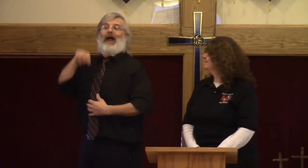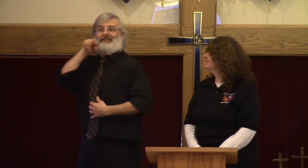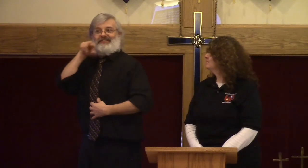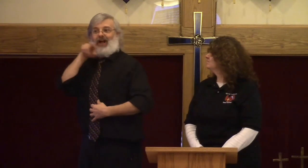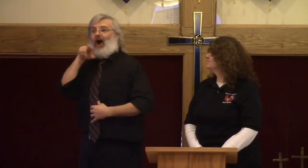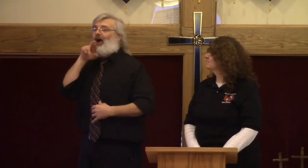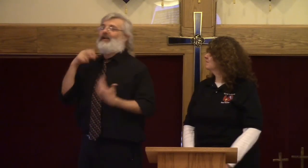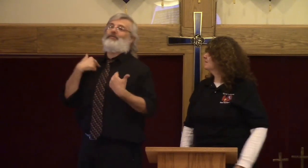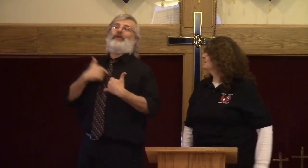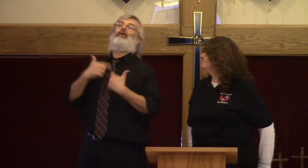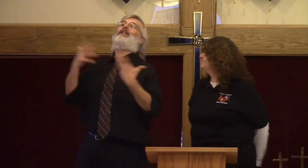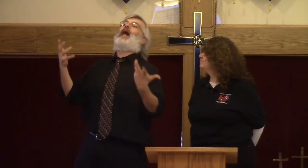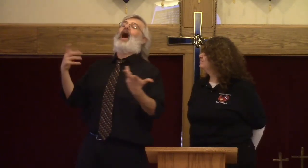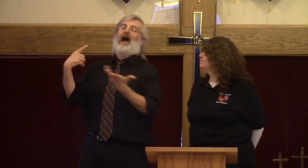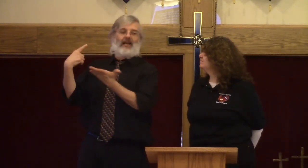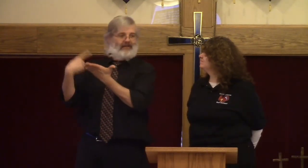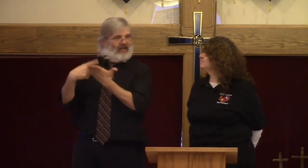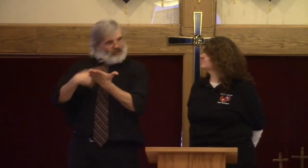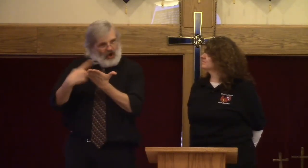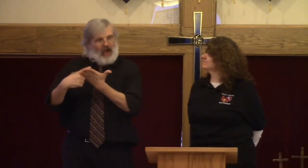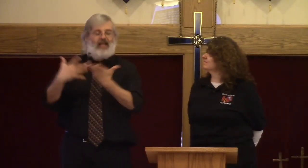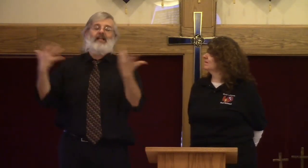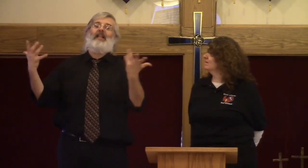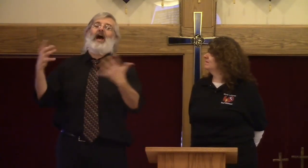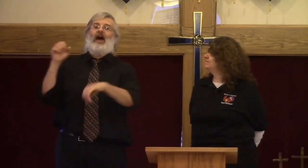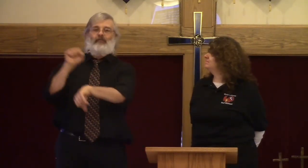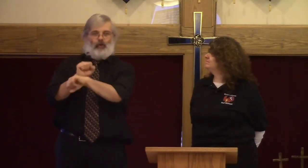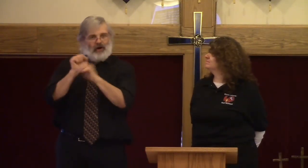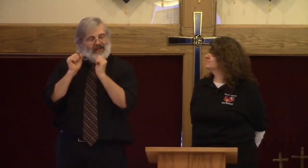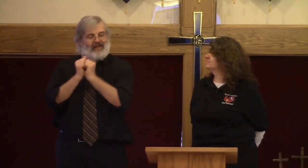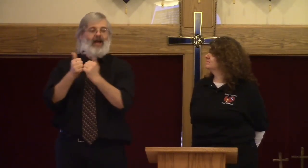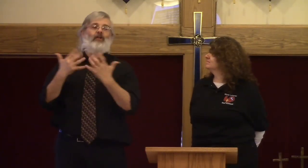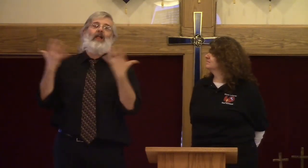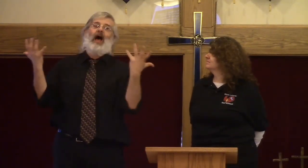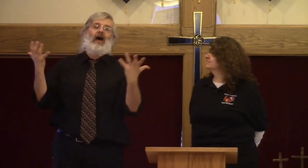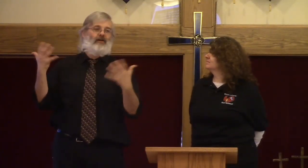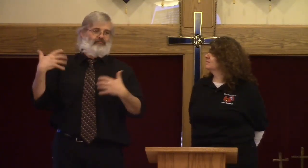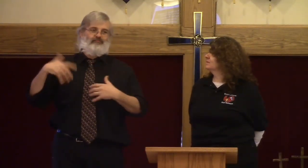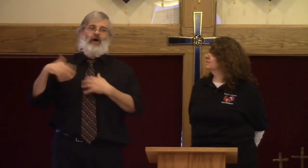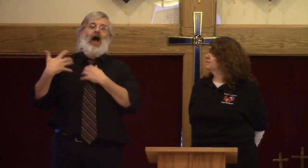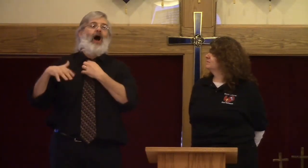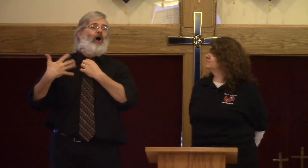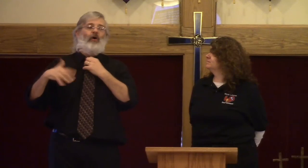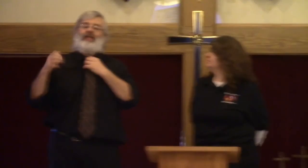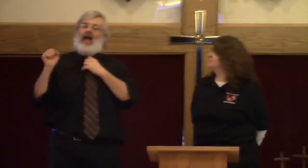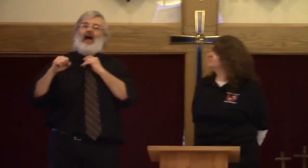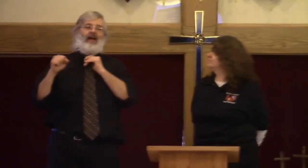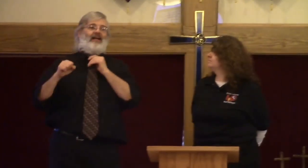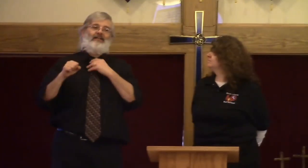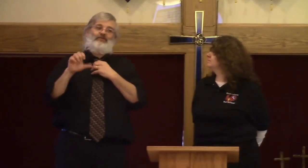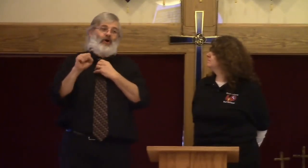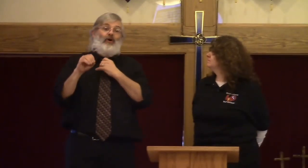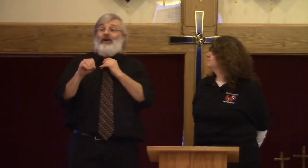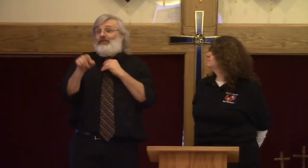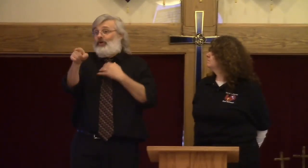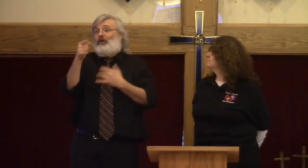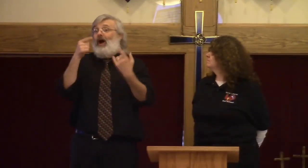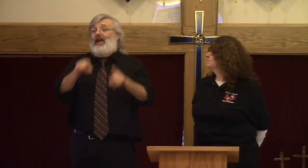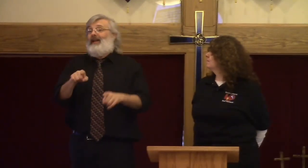having cigars, we do a lot of talking, a lot of working together, a lot of wow, yeah. And so you're right.